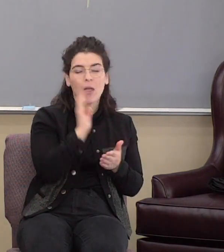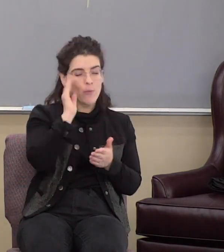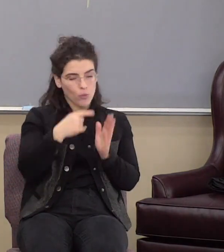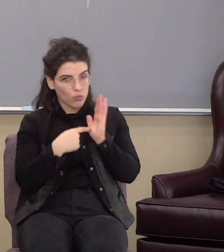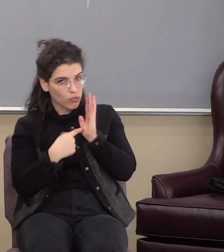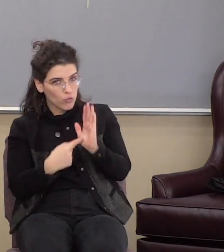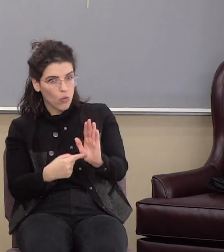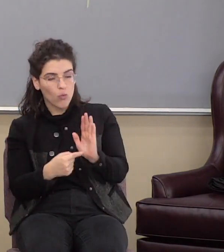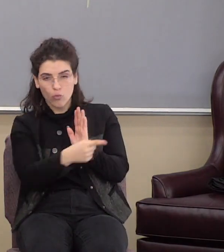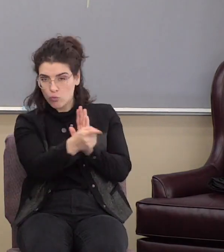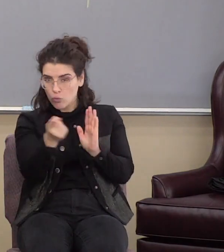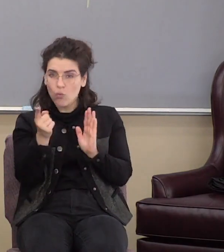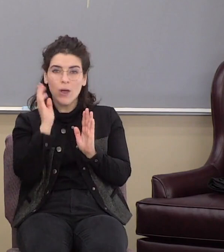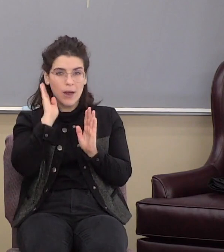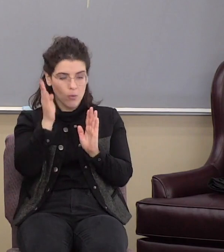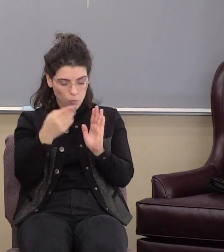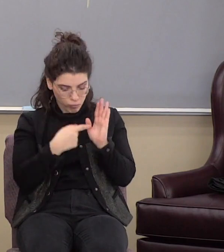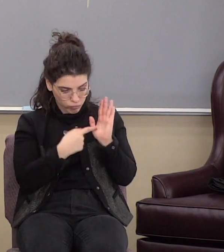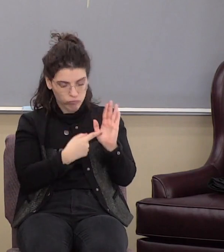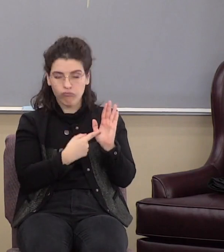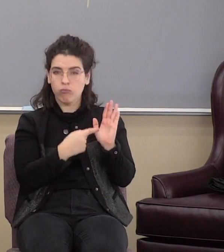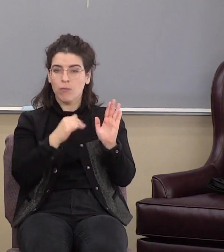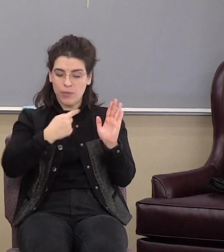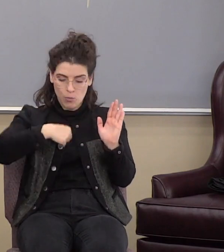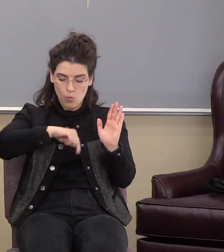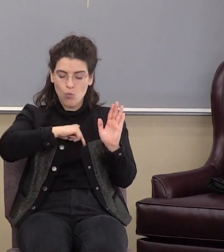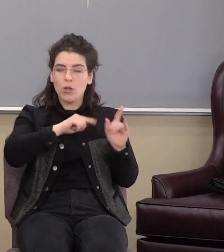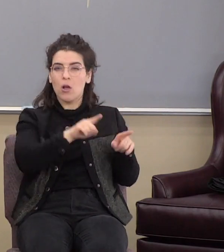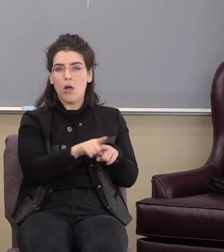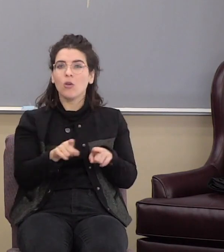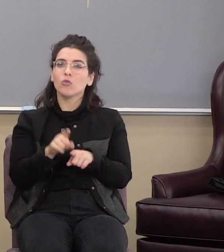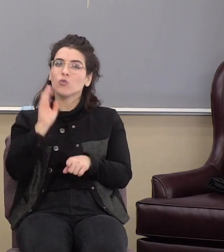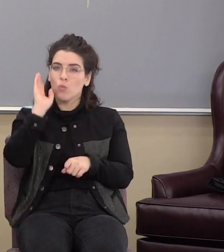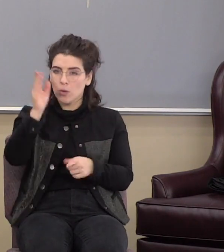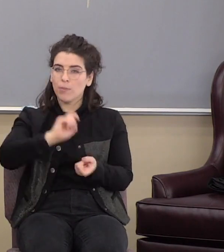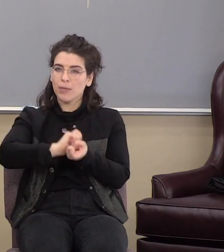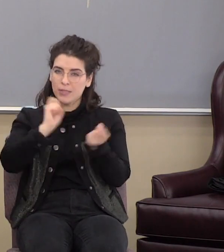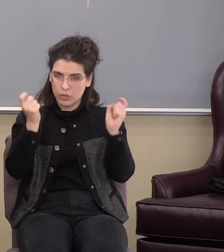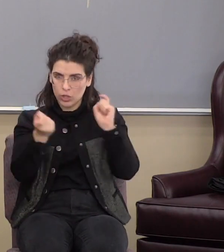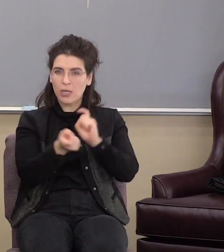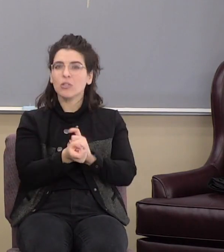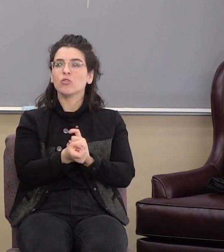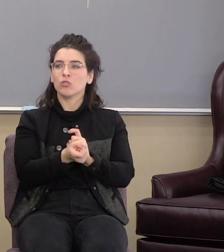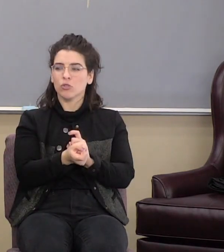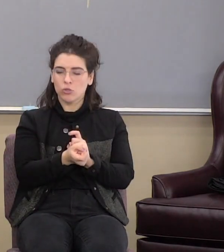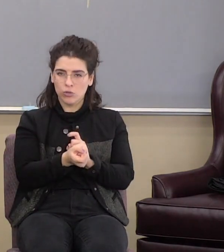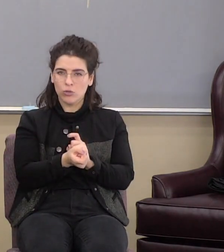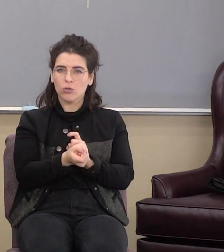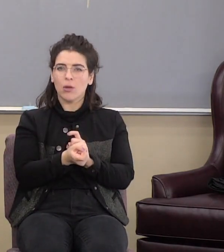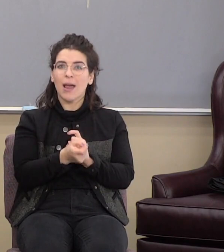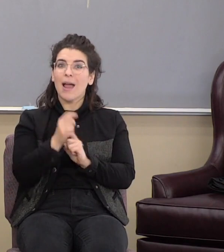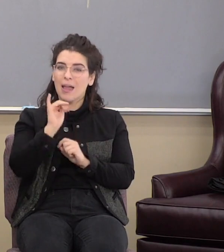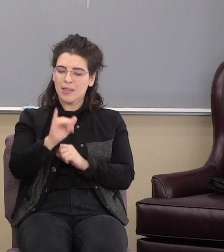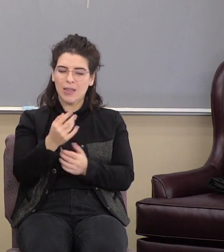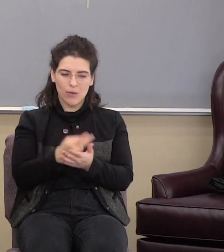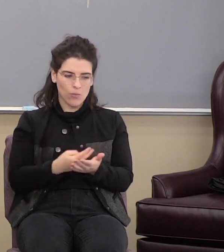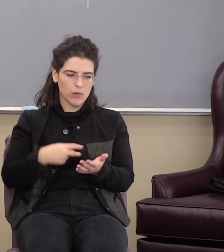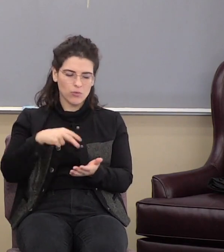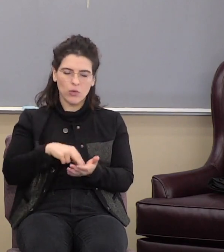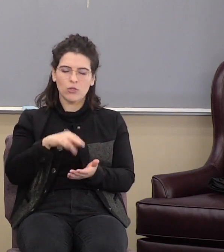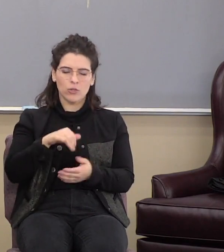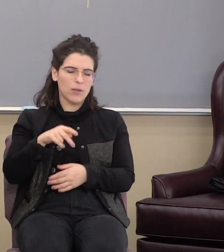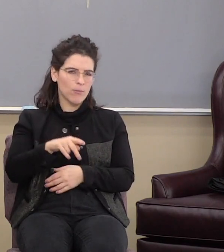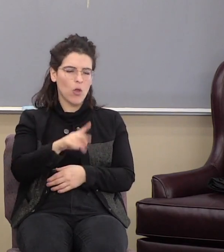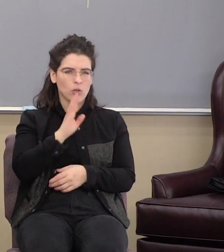going to demonstrate we are also going to be changed. And that resurrection that the Apostle